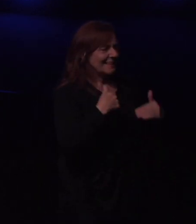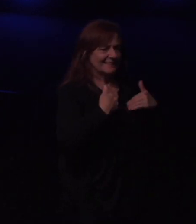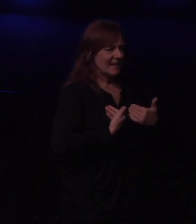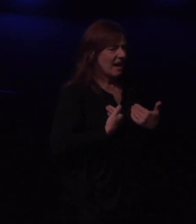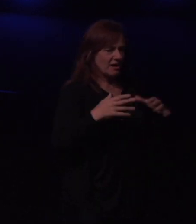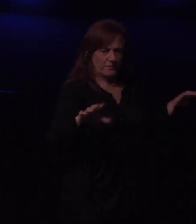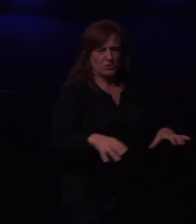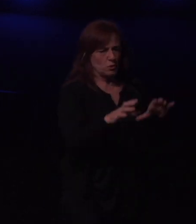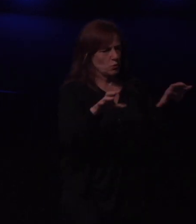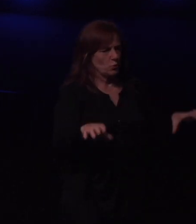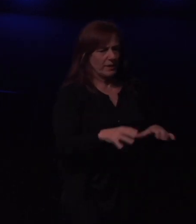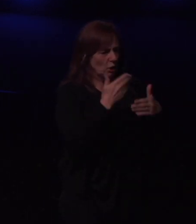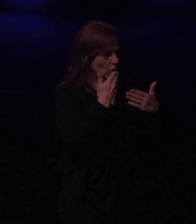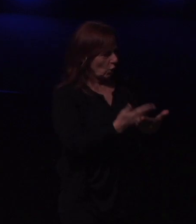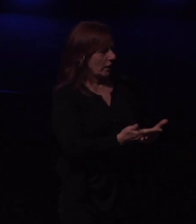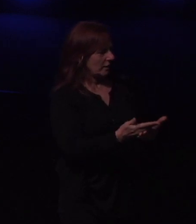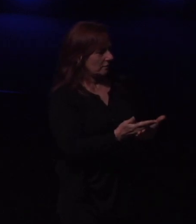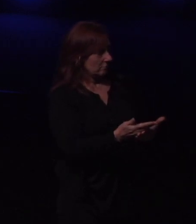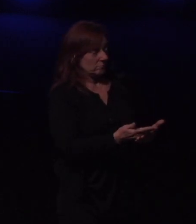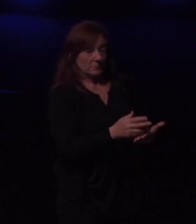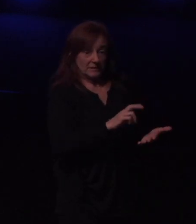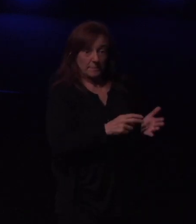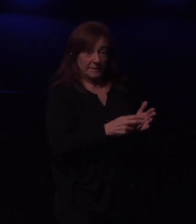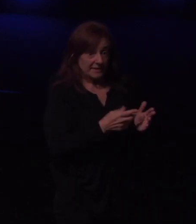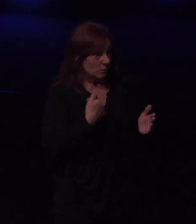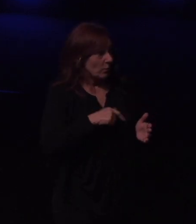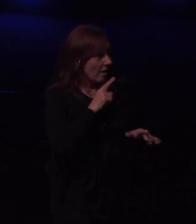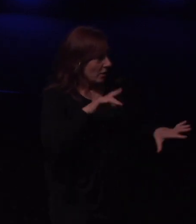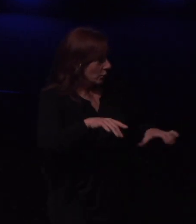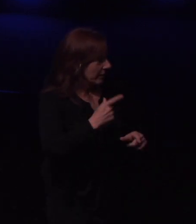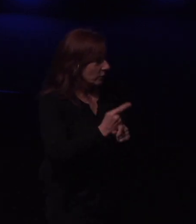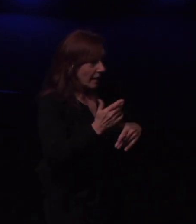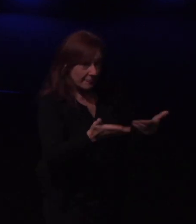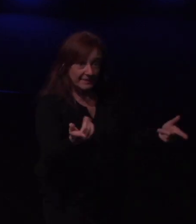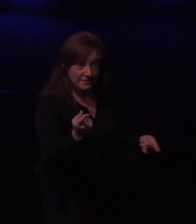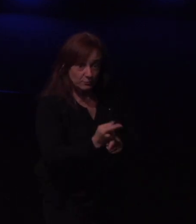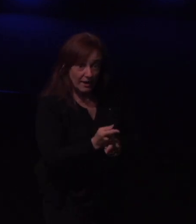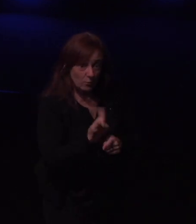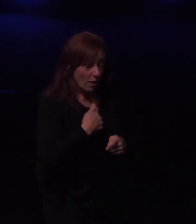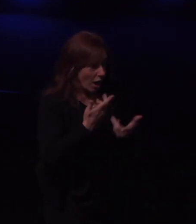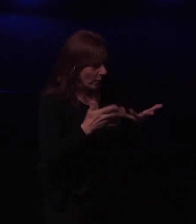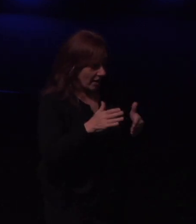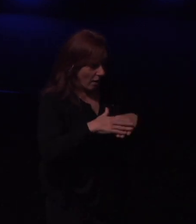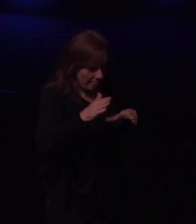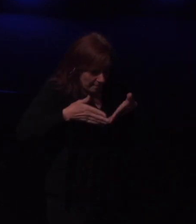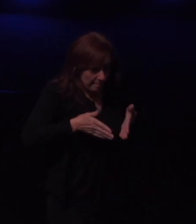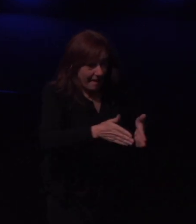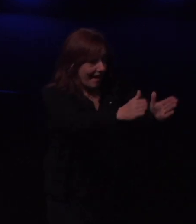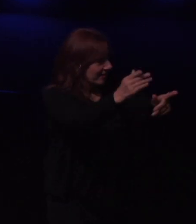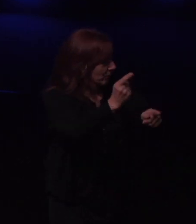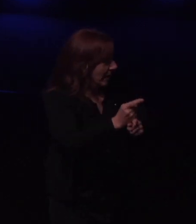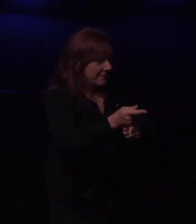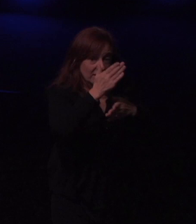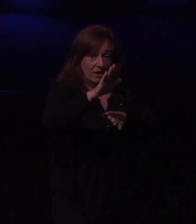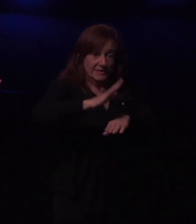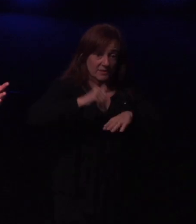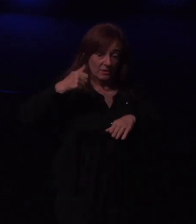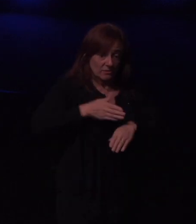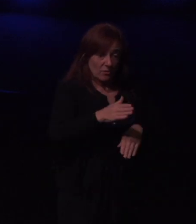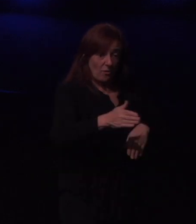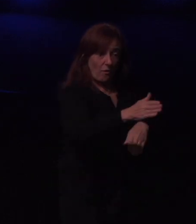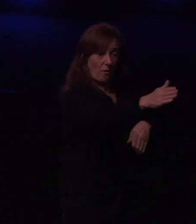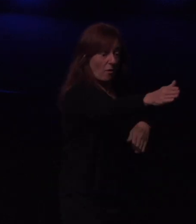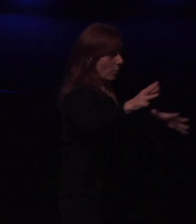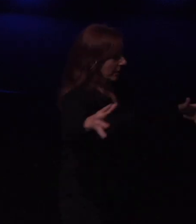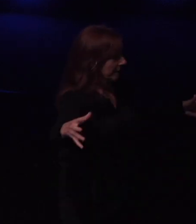tired of doing good. That means we're already doing the right things, right? We're already on the path that God has called us to. We're already